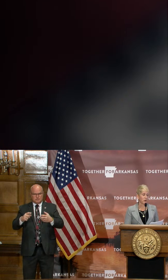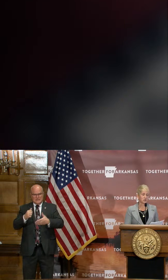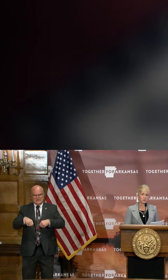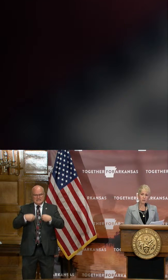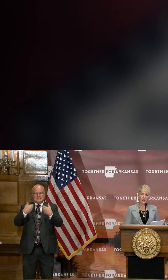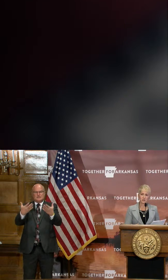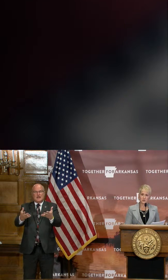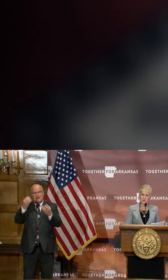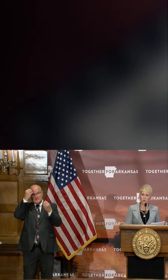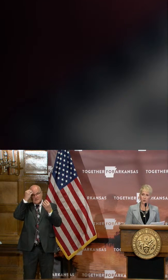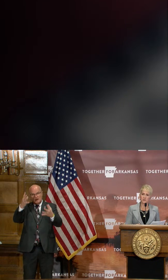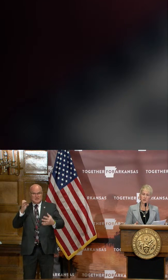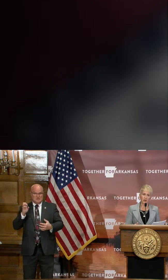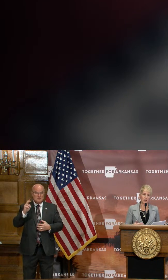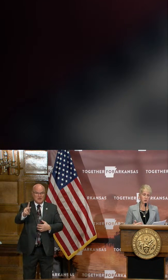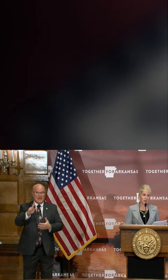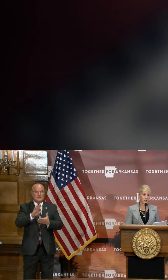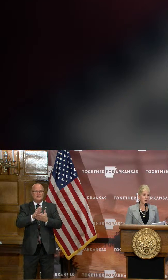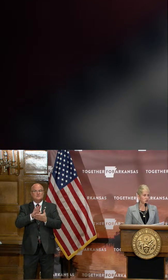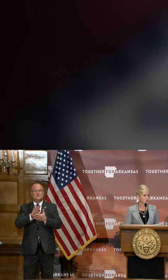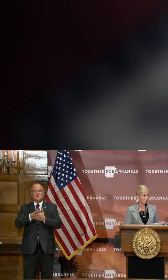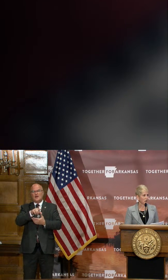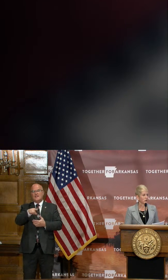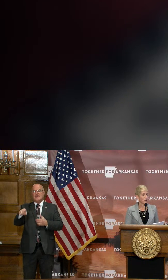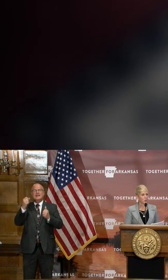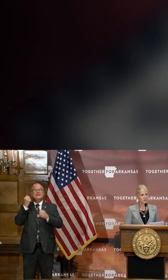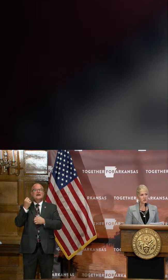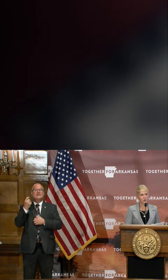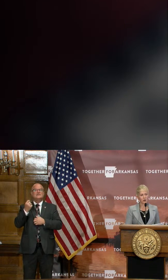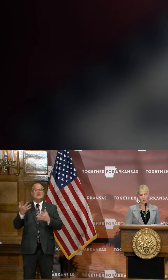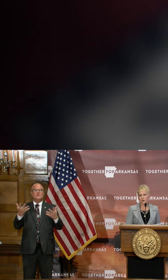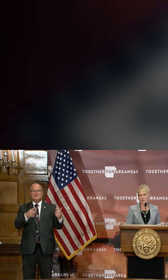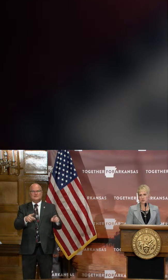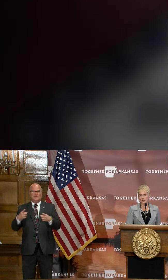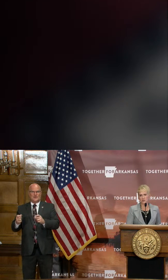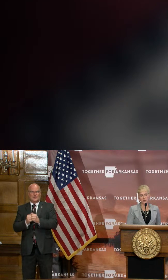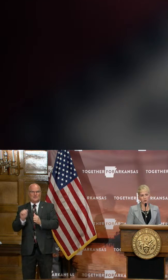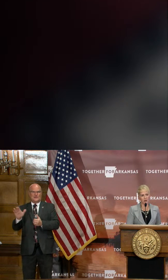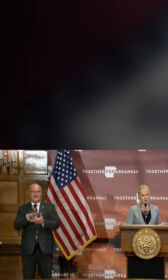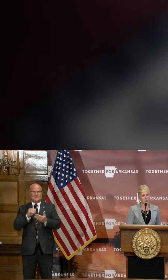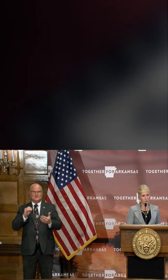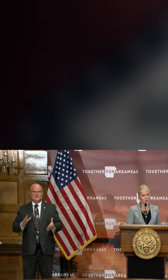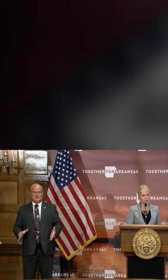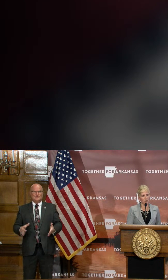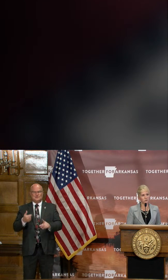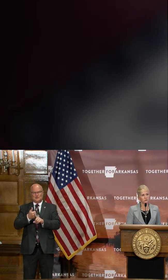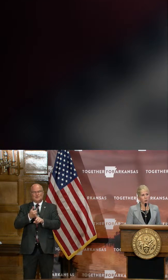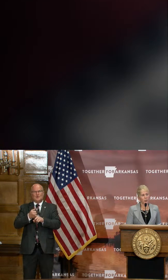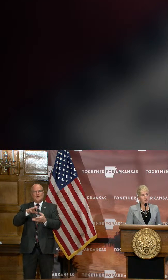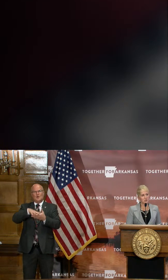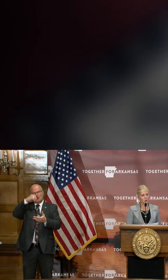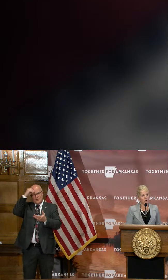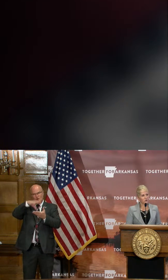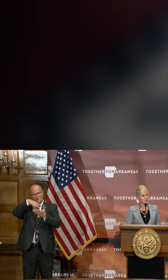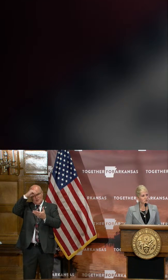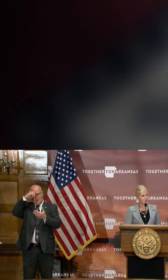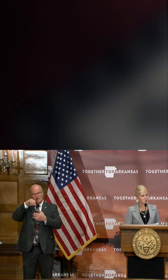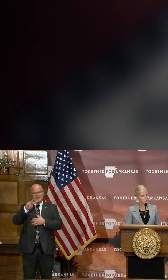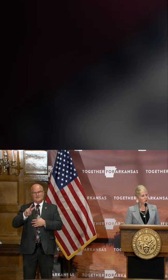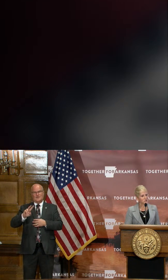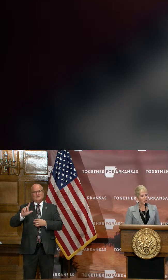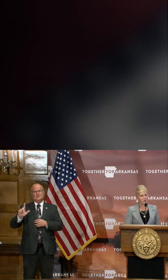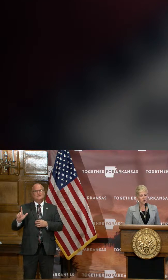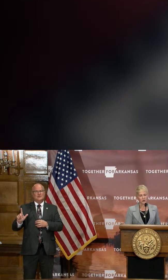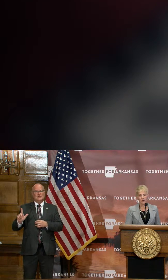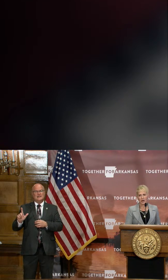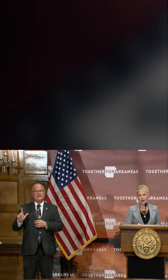the information back to the school so that they can understand what's going on with their students who are learning remotely. So all of these